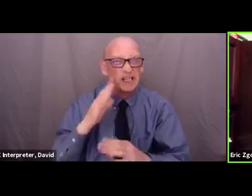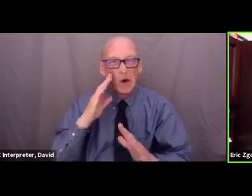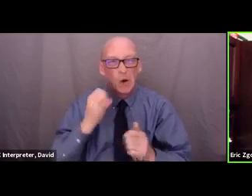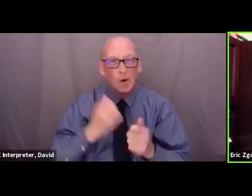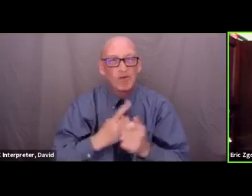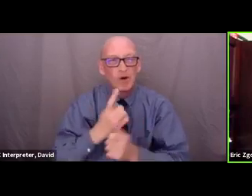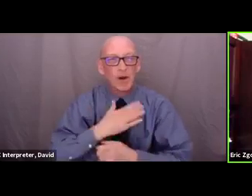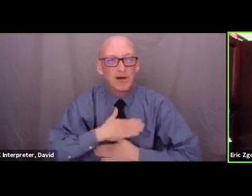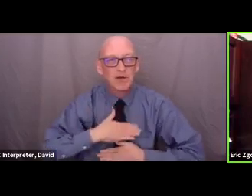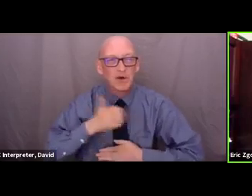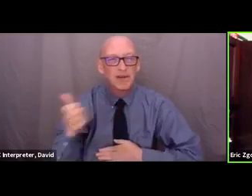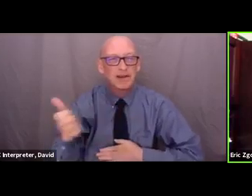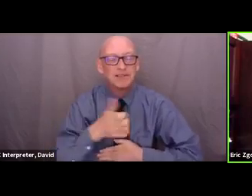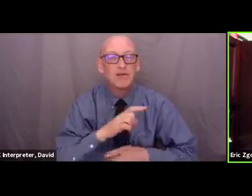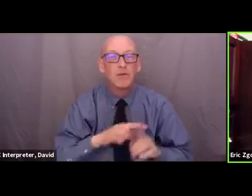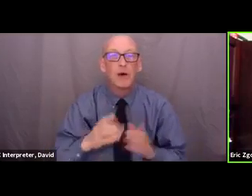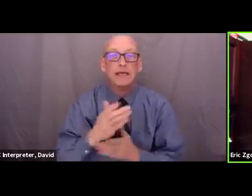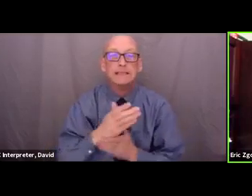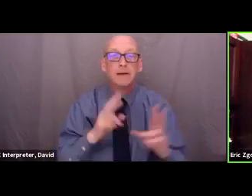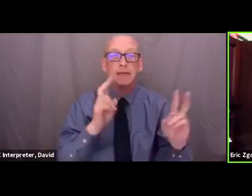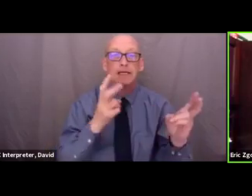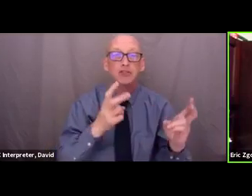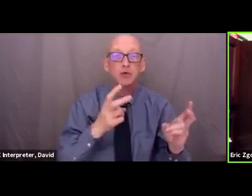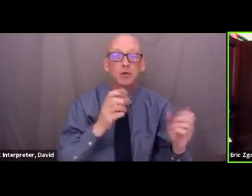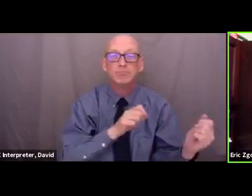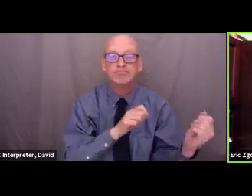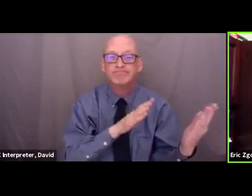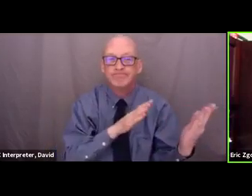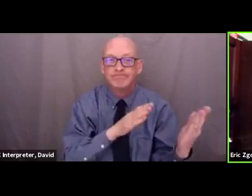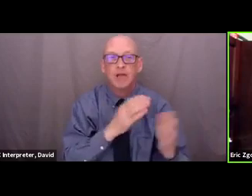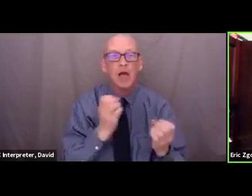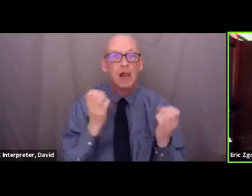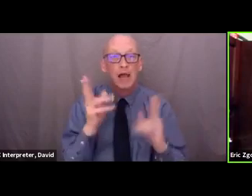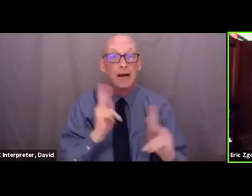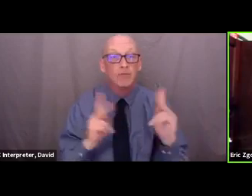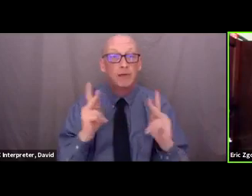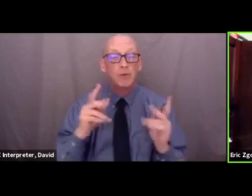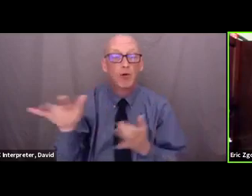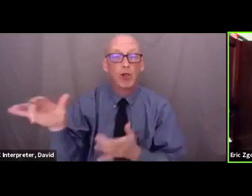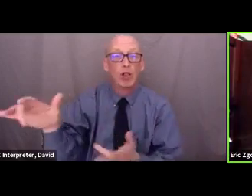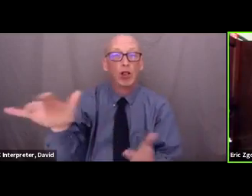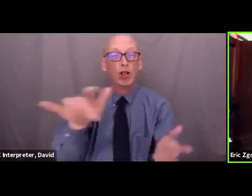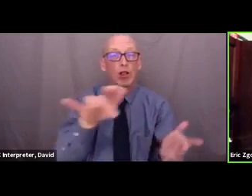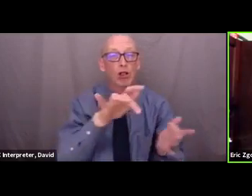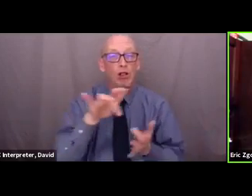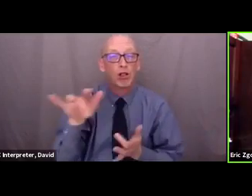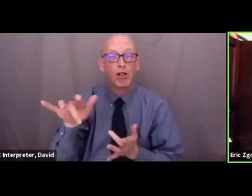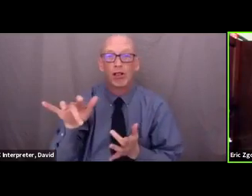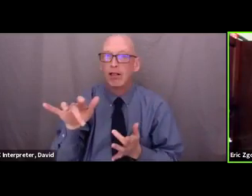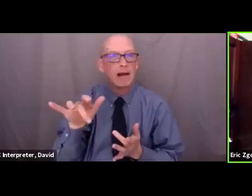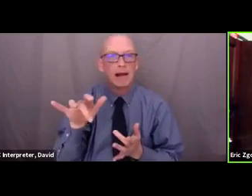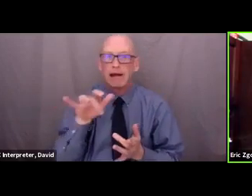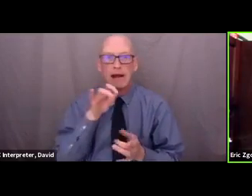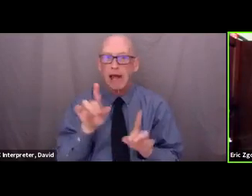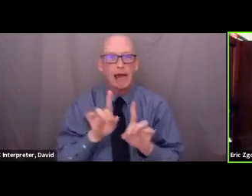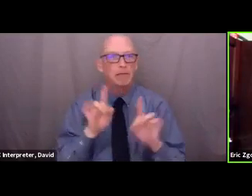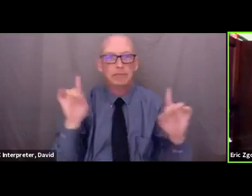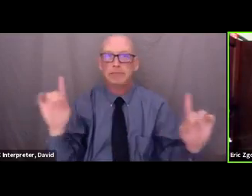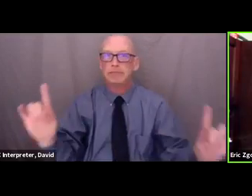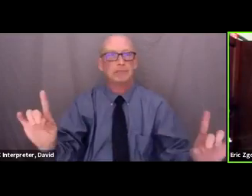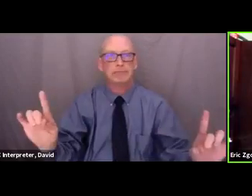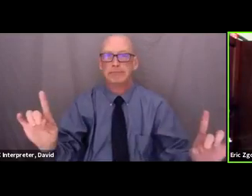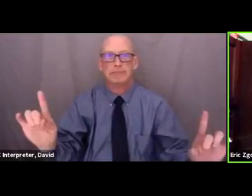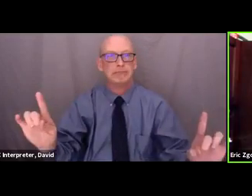of ran into an issue, at least from what I saw. There are a lot of people out and about and not adhering to that social distancing.